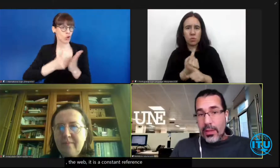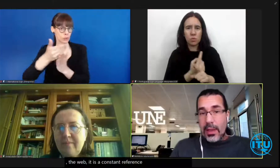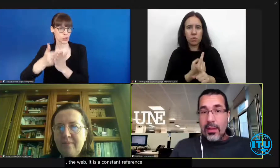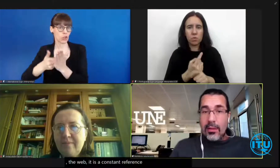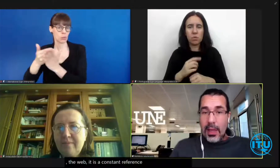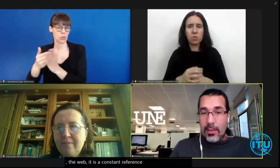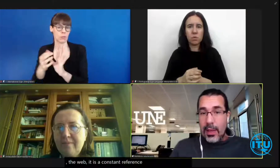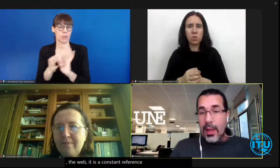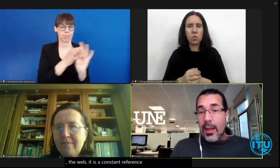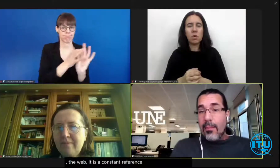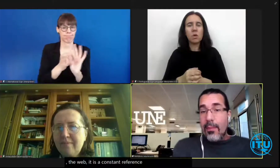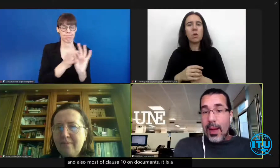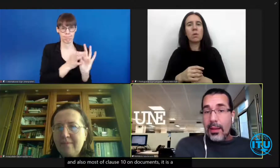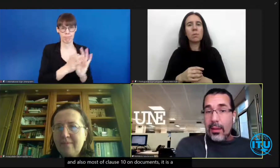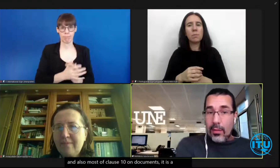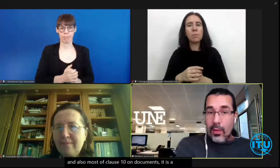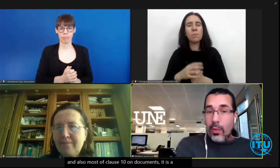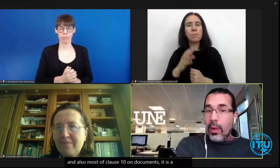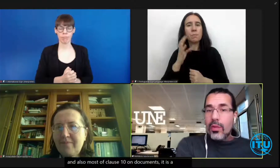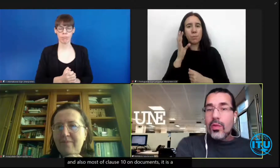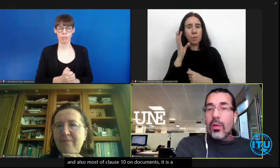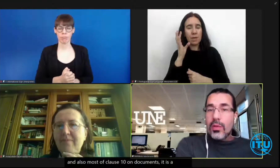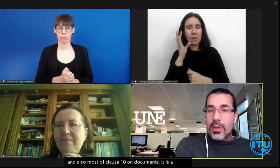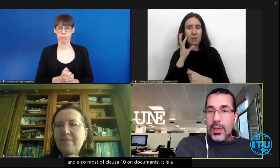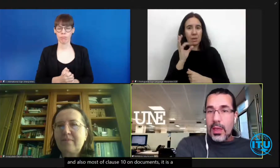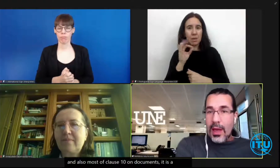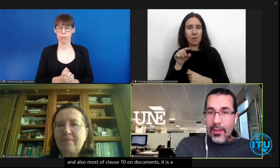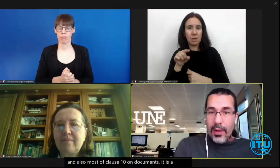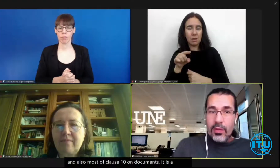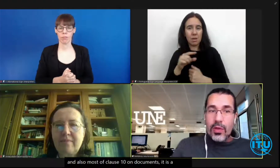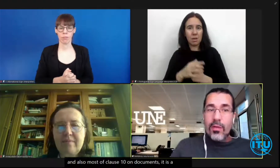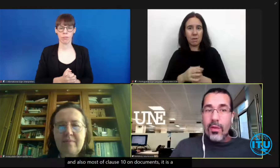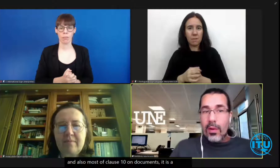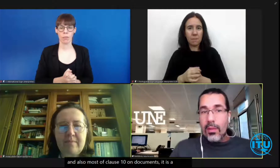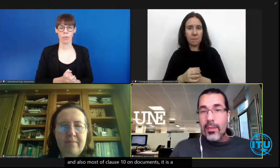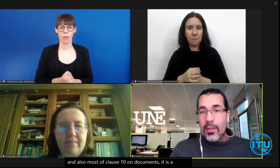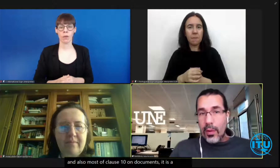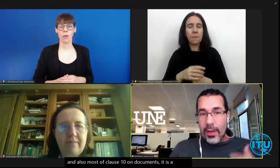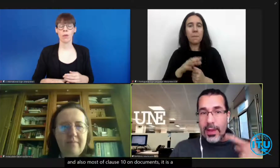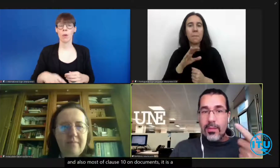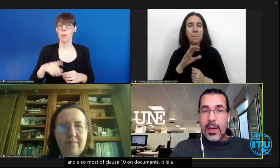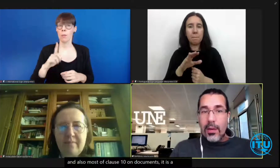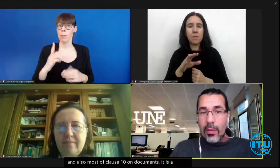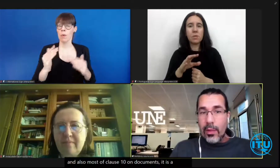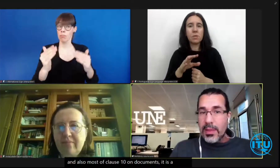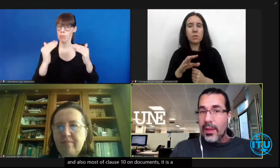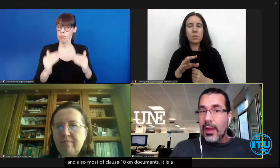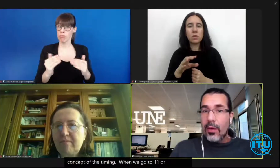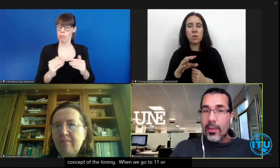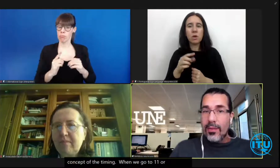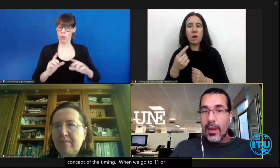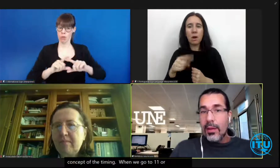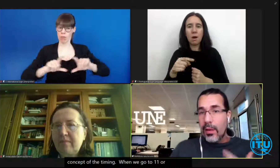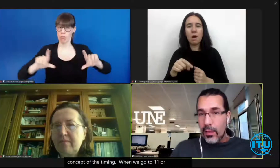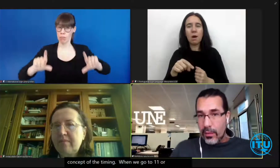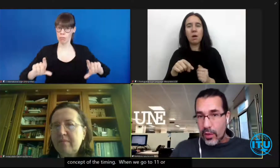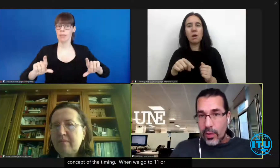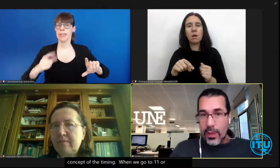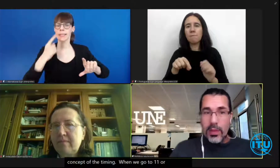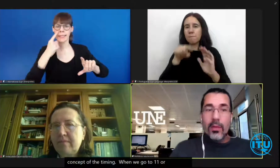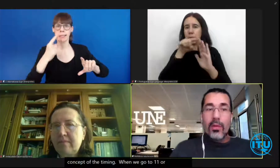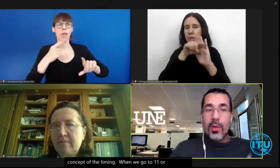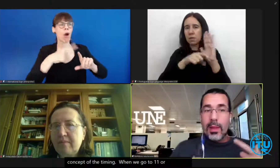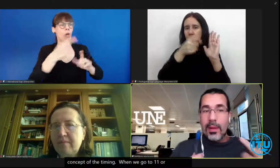positioning and of the description timing. But when we go to Clause 11 on software, it provides many requirements that cannot be found in